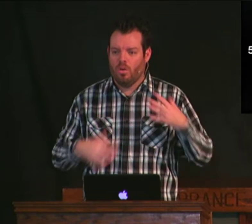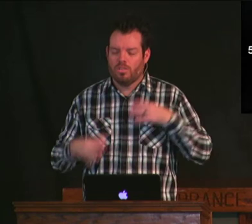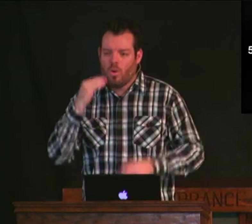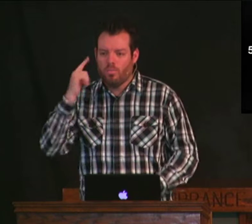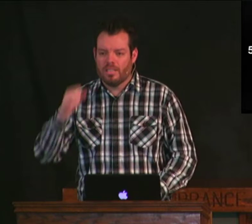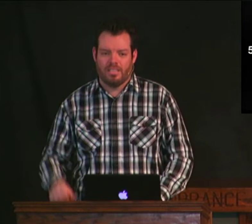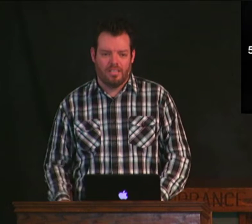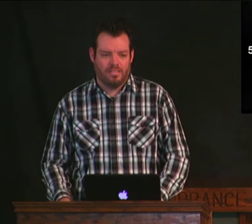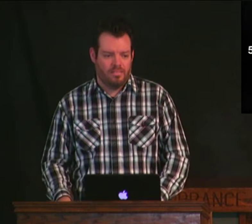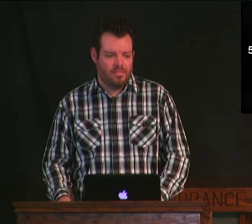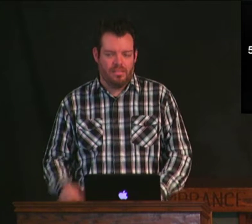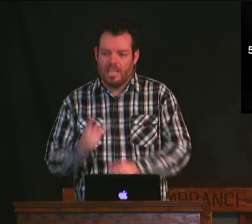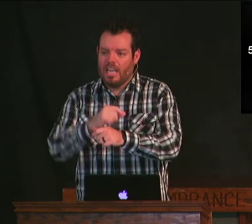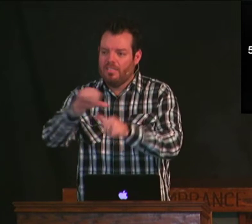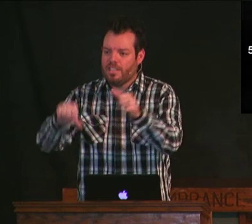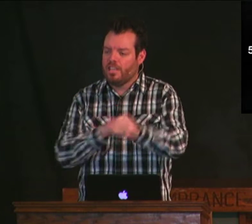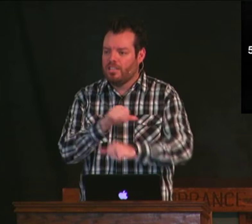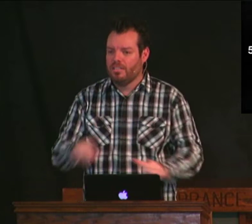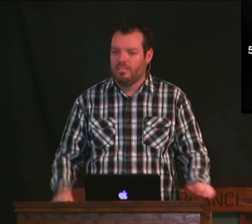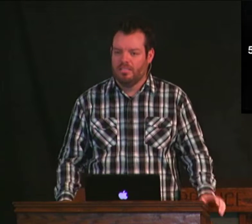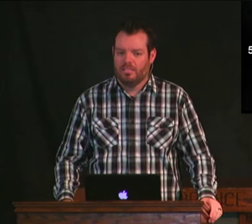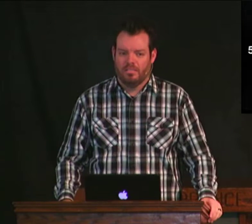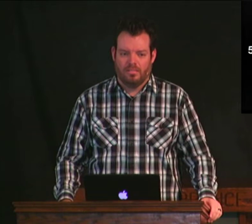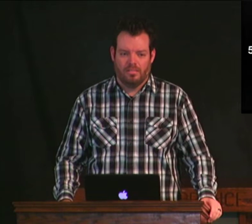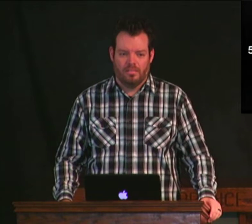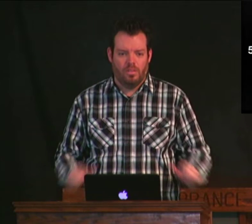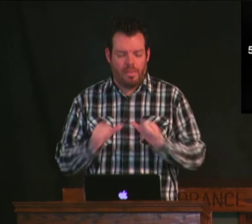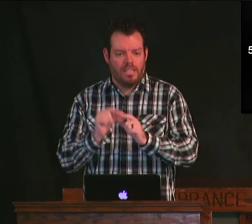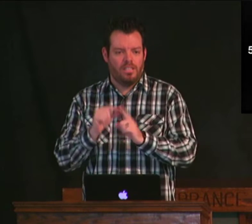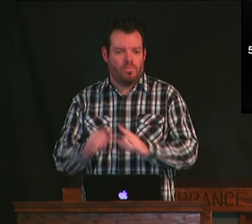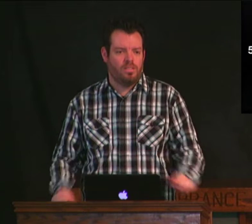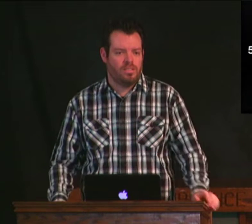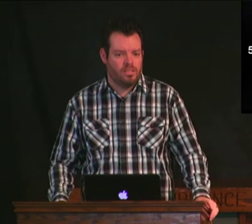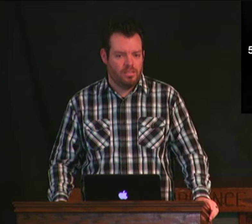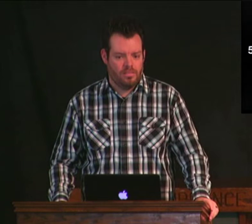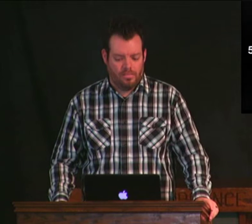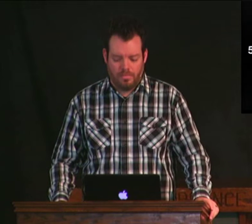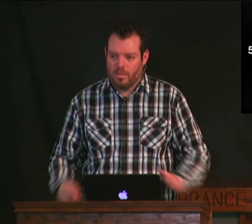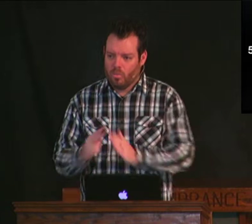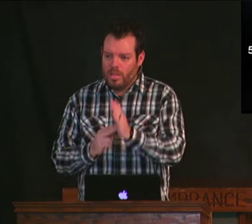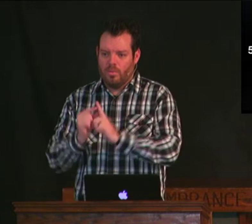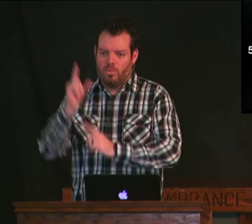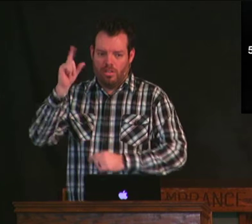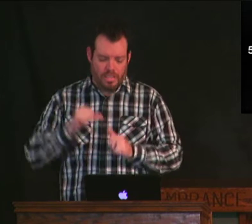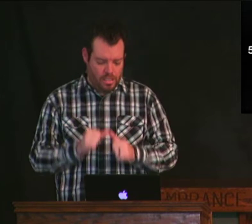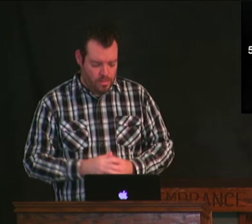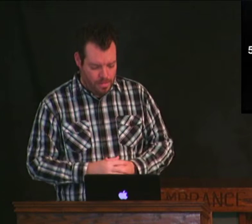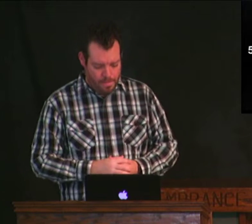Close the homeless. Take care of each other. Remain in this word. Read the word. Continue.